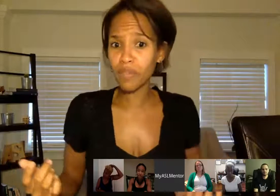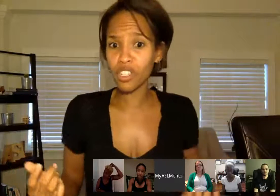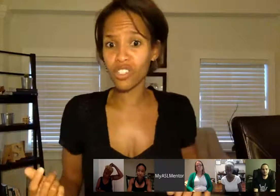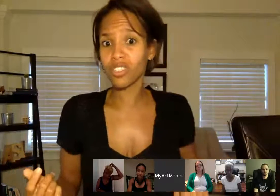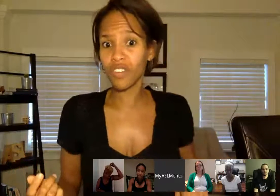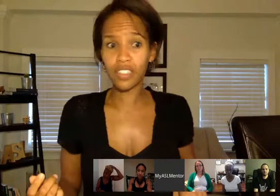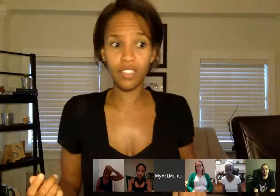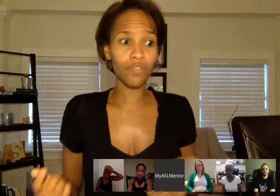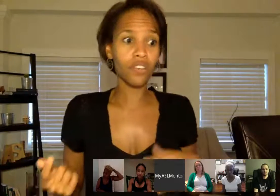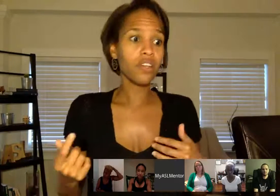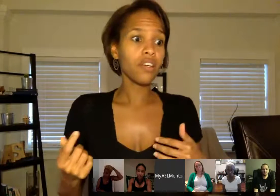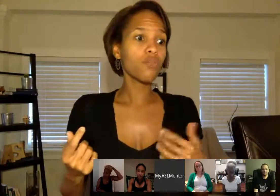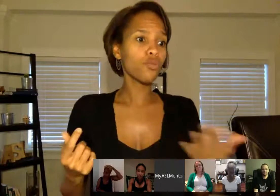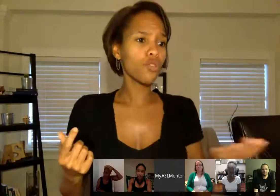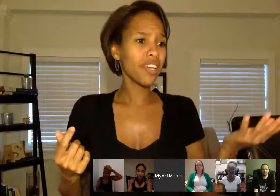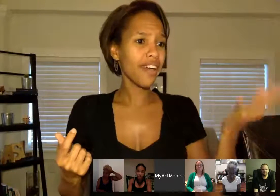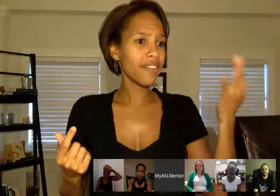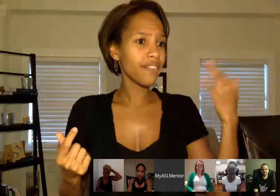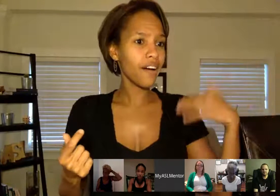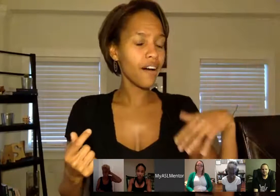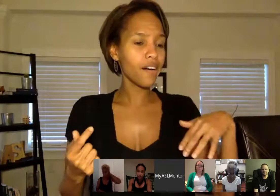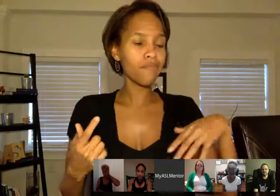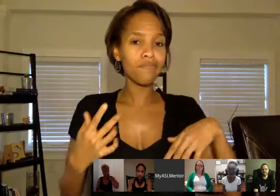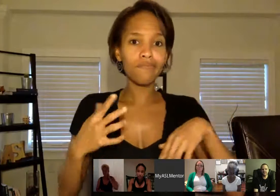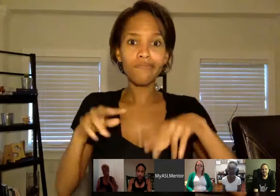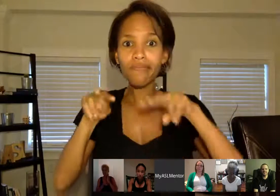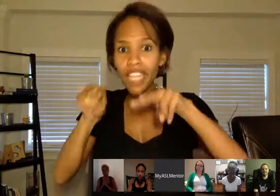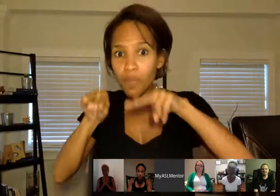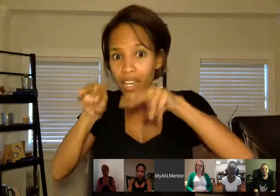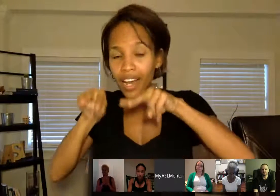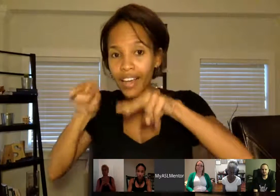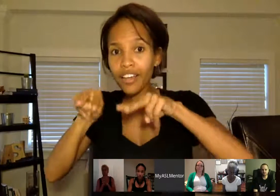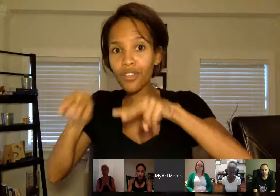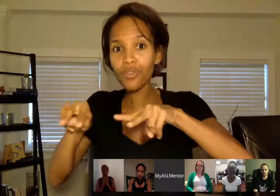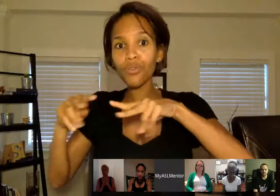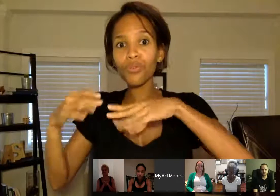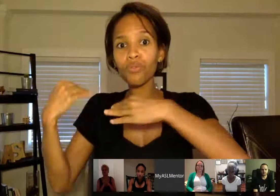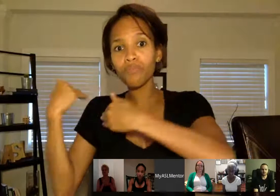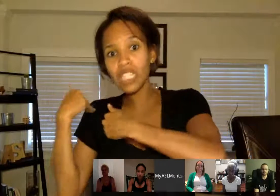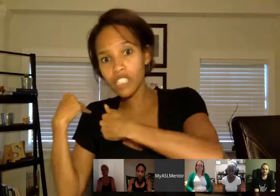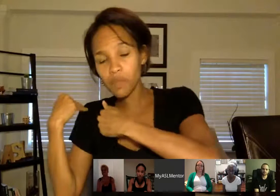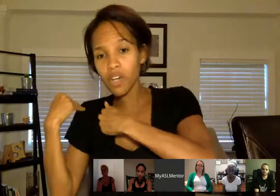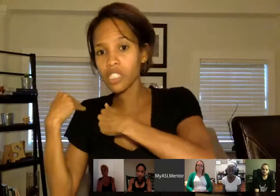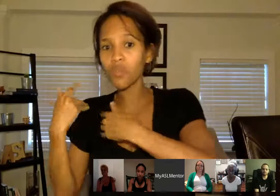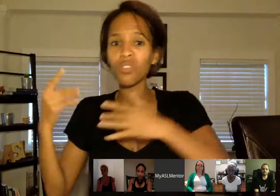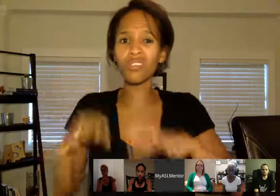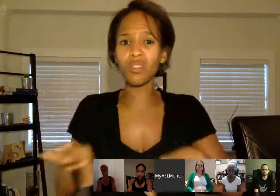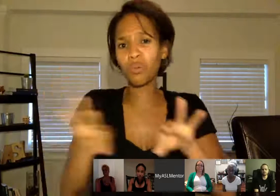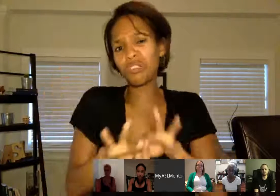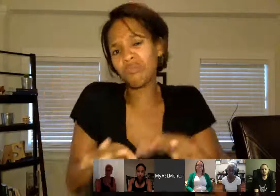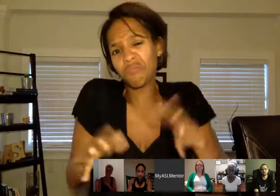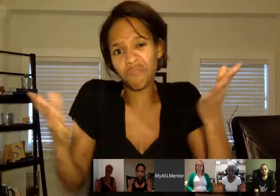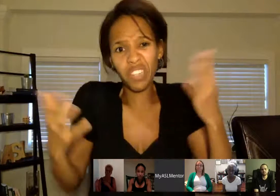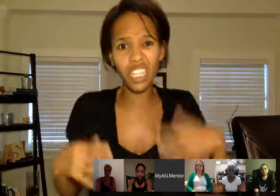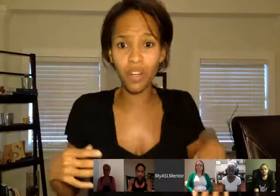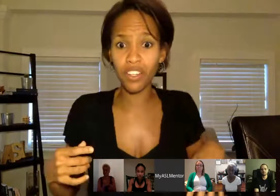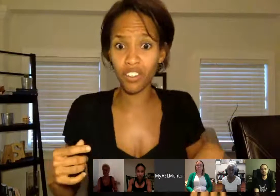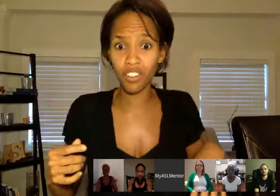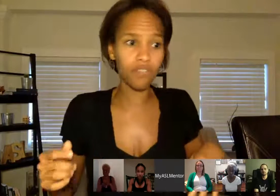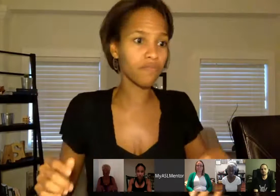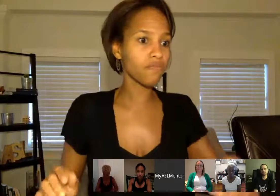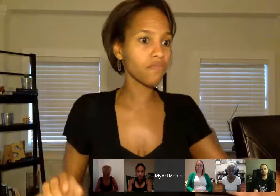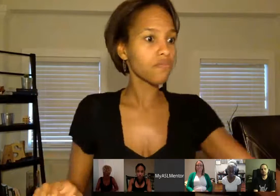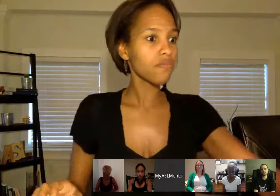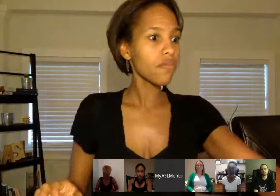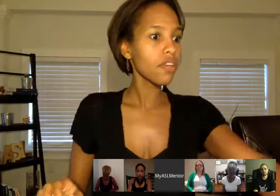version might be just as effective, which was, again, keeping an eye on you, being responsible, important. Yeah, that's probably good